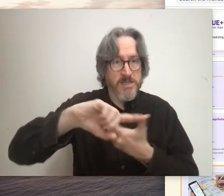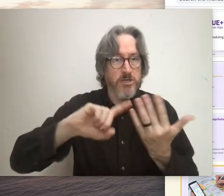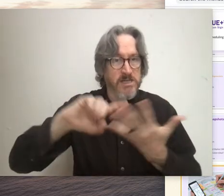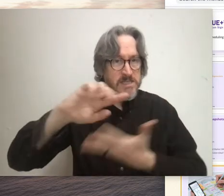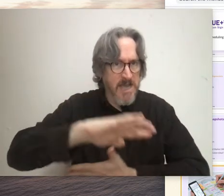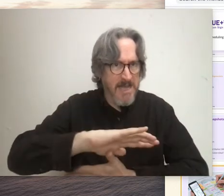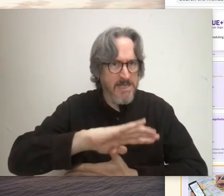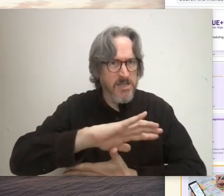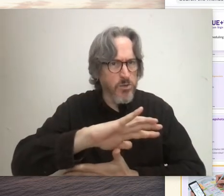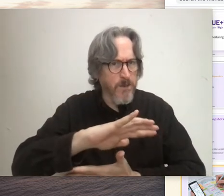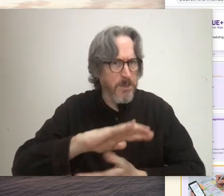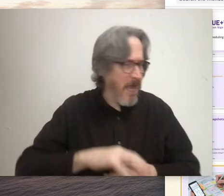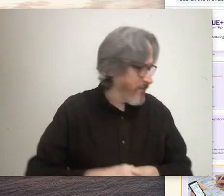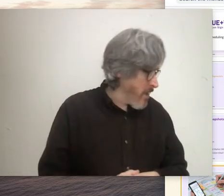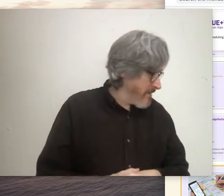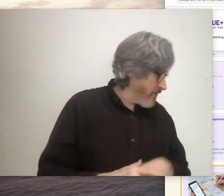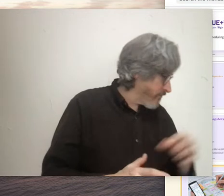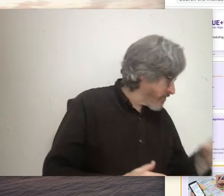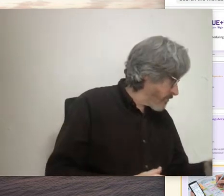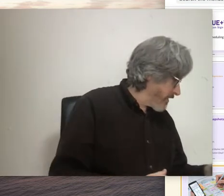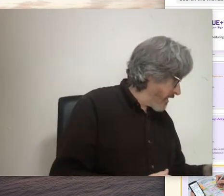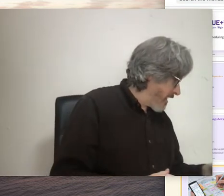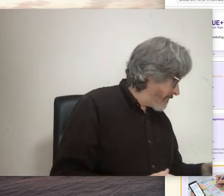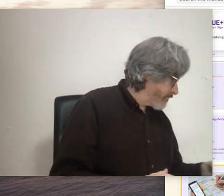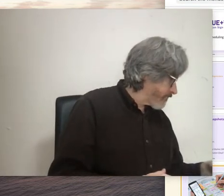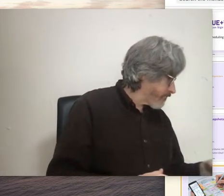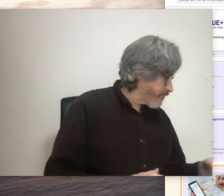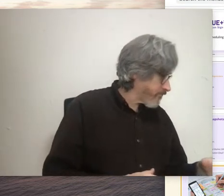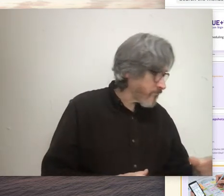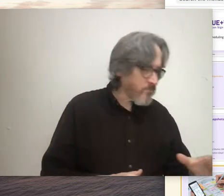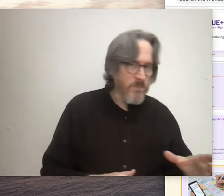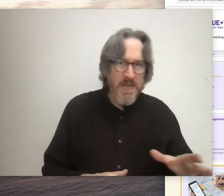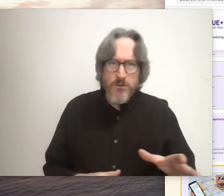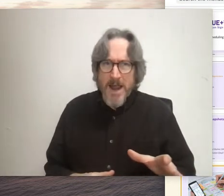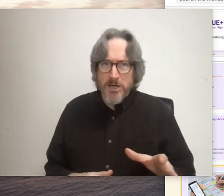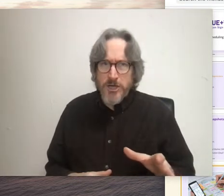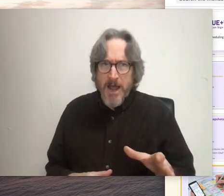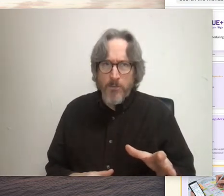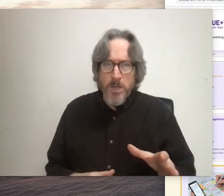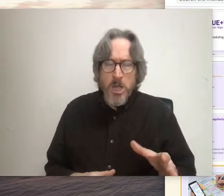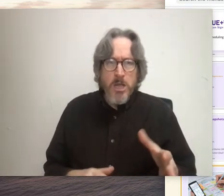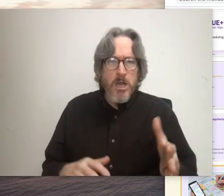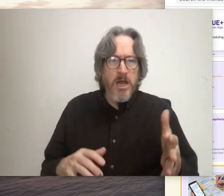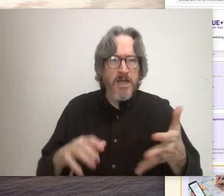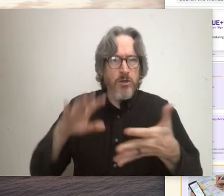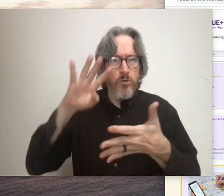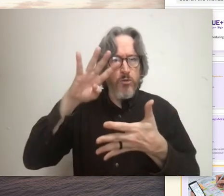other snapshots as they sort of apply. So the first one, in the rationale,